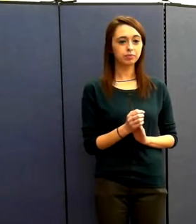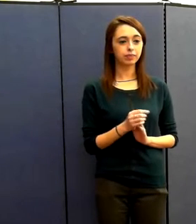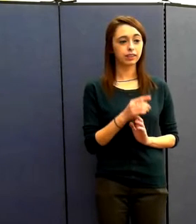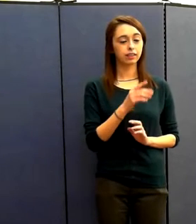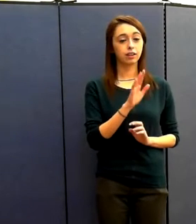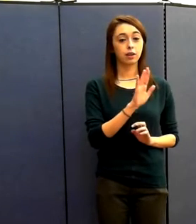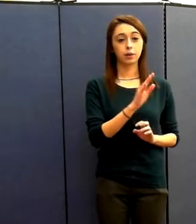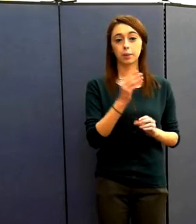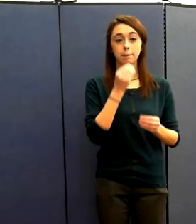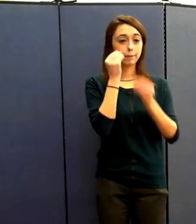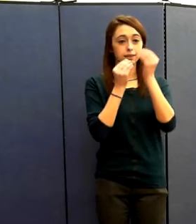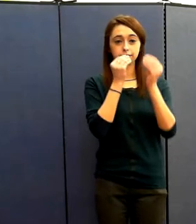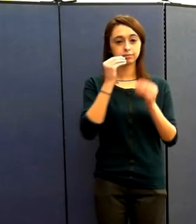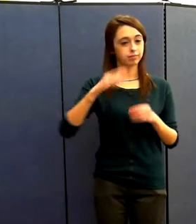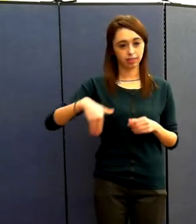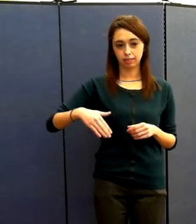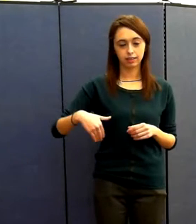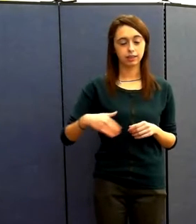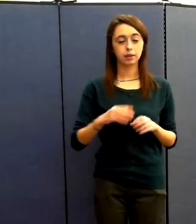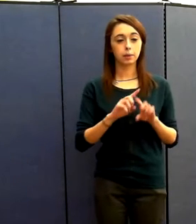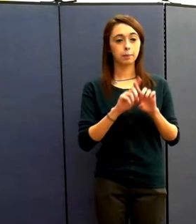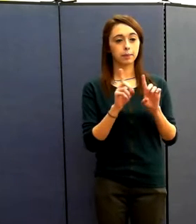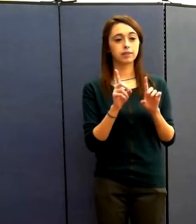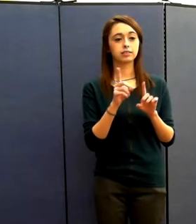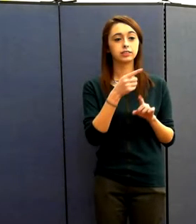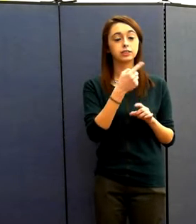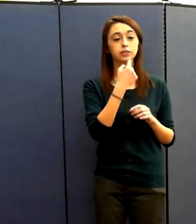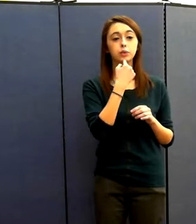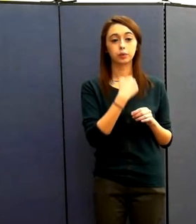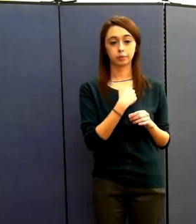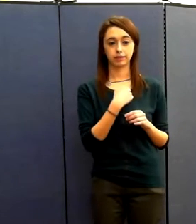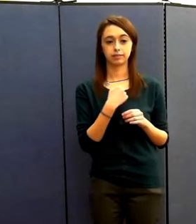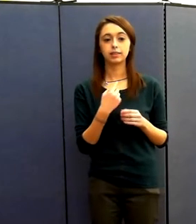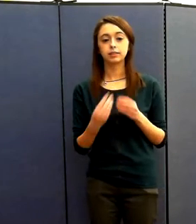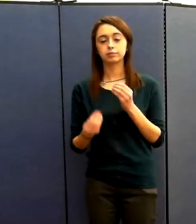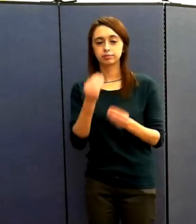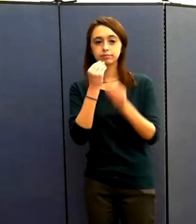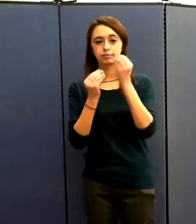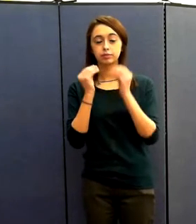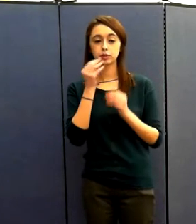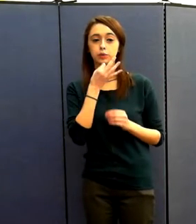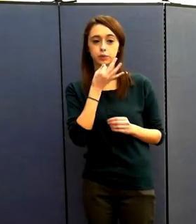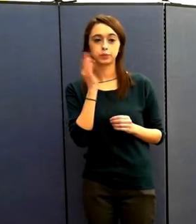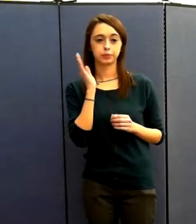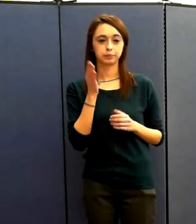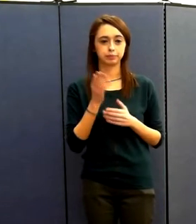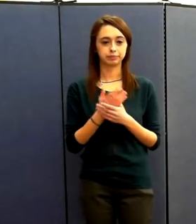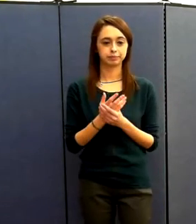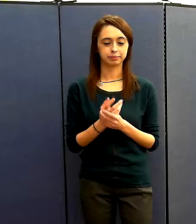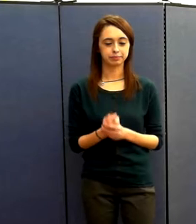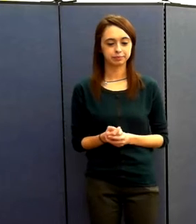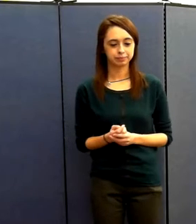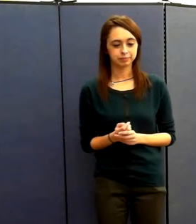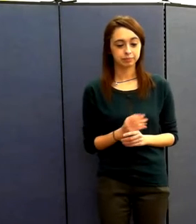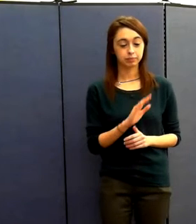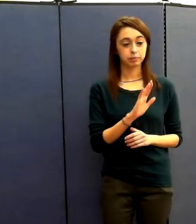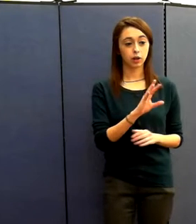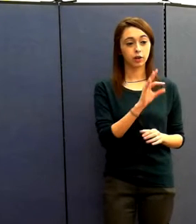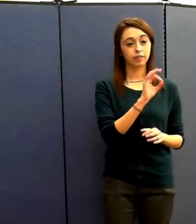interview. I ask her to tell me about herself, her femme identity, how she expresses.